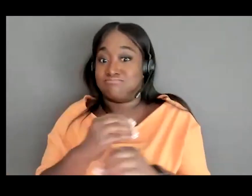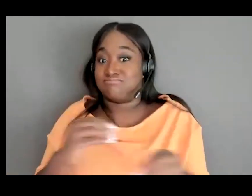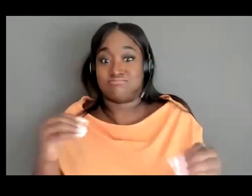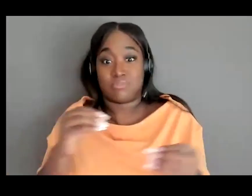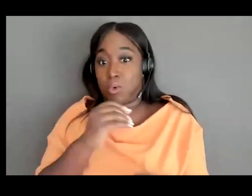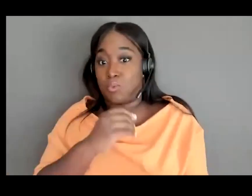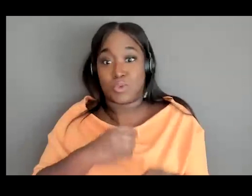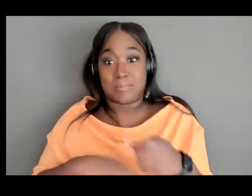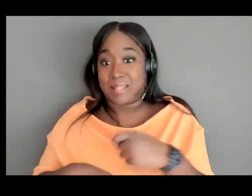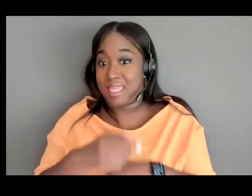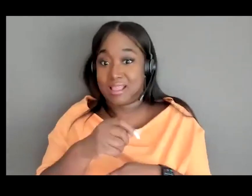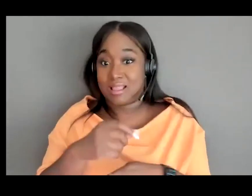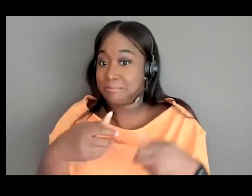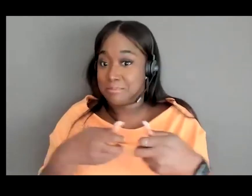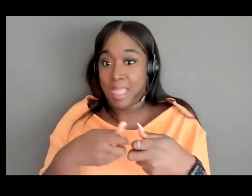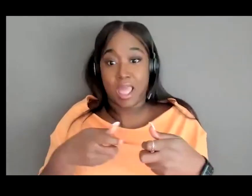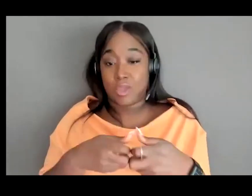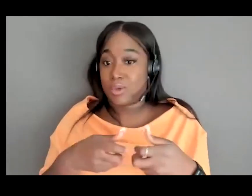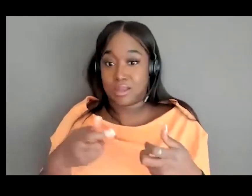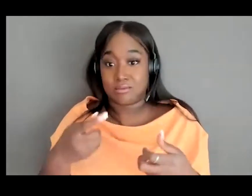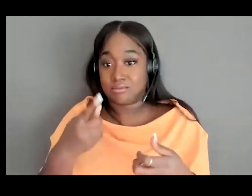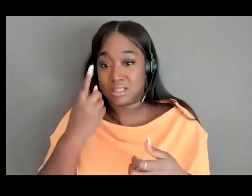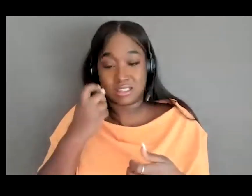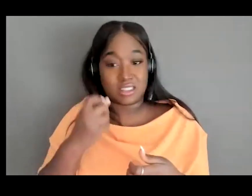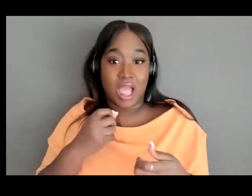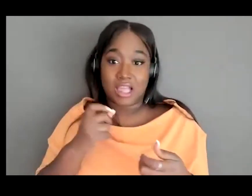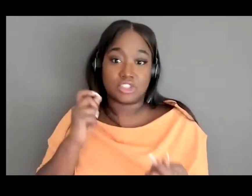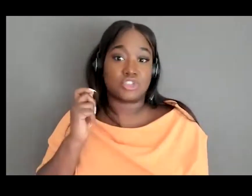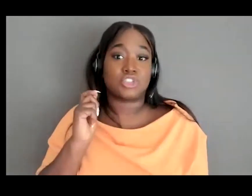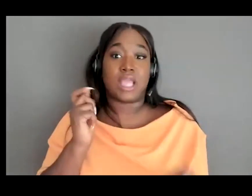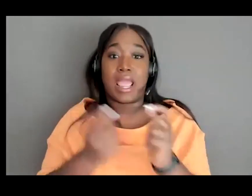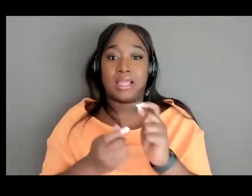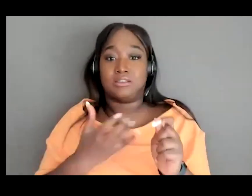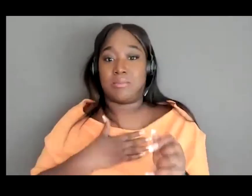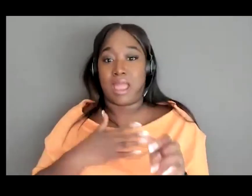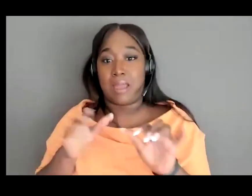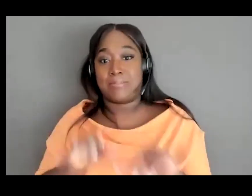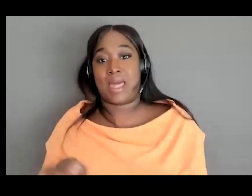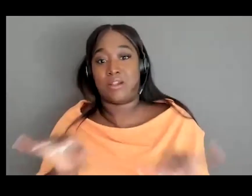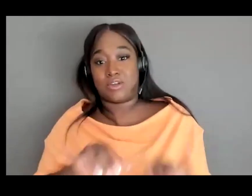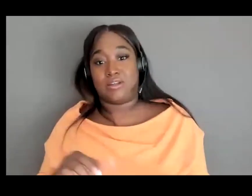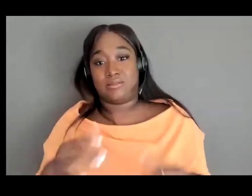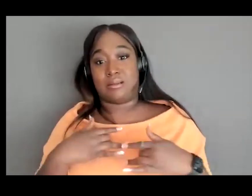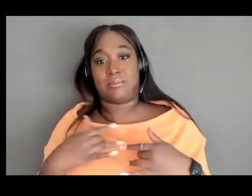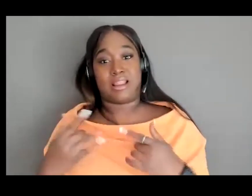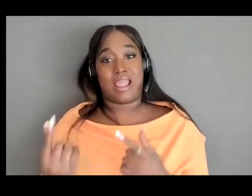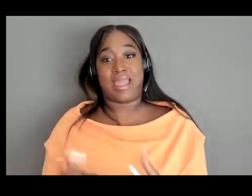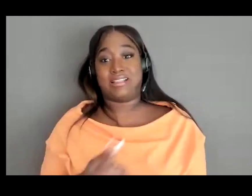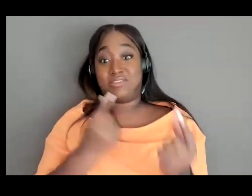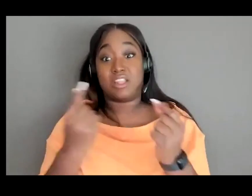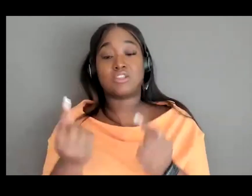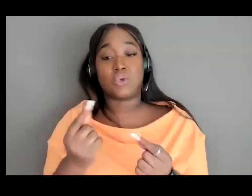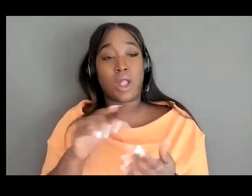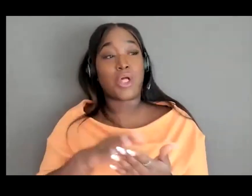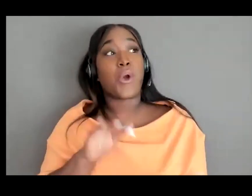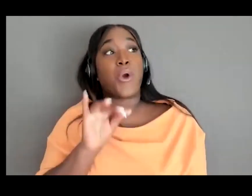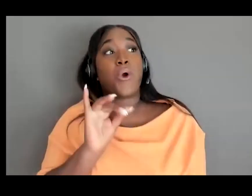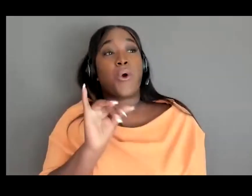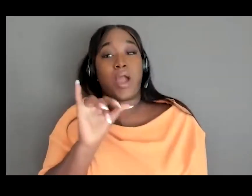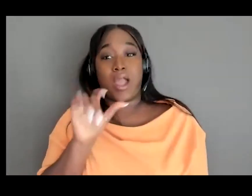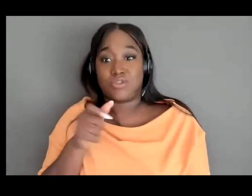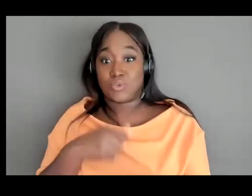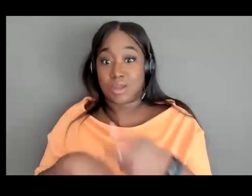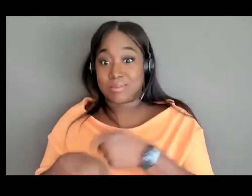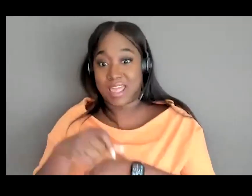and having a change in my pattern of activity, I learned, oh, I need to